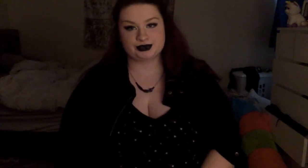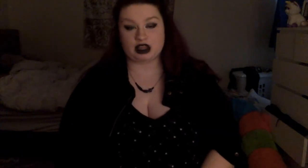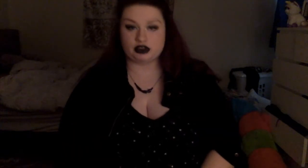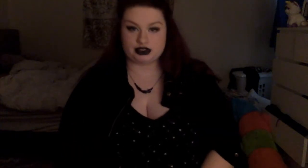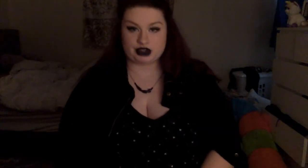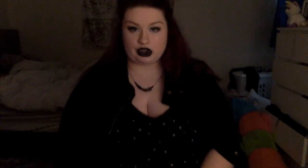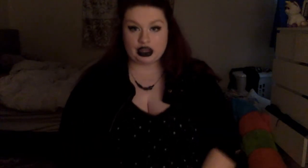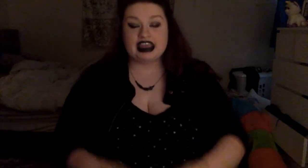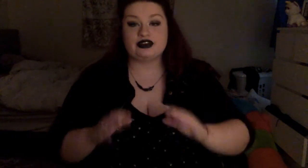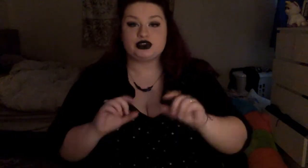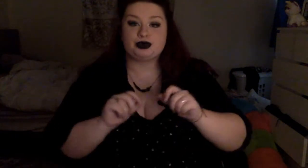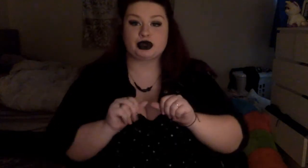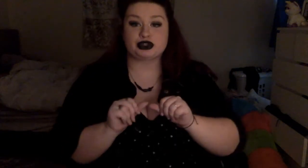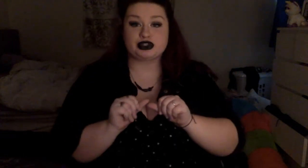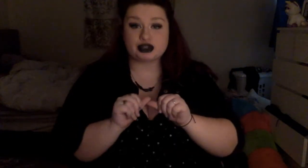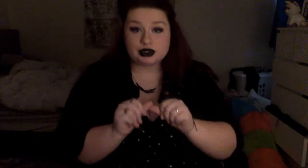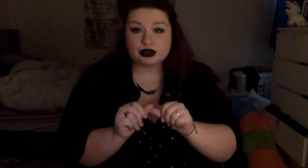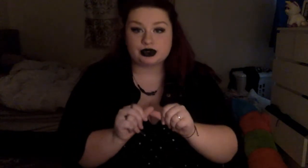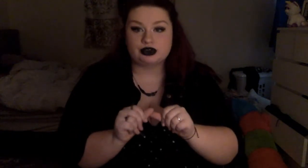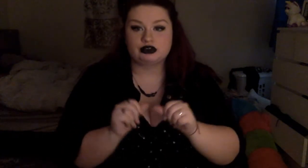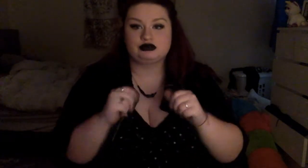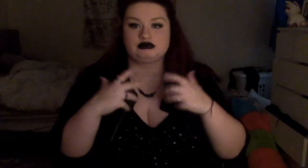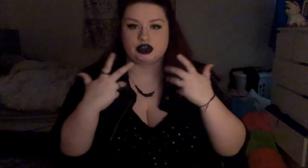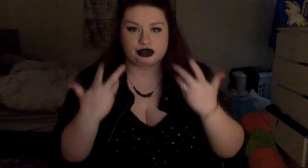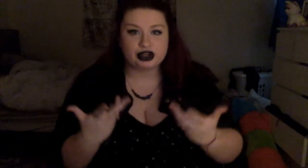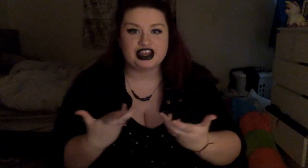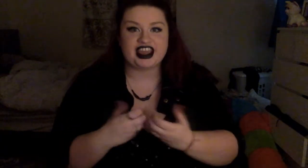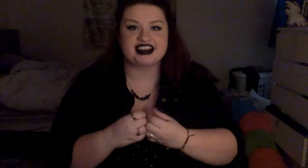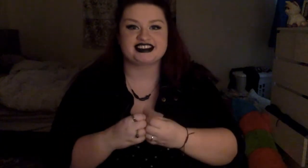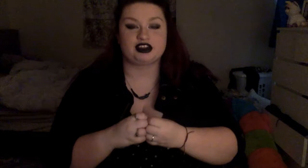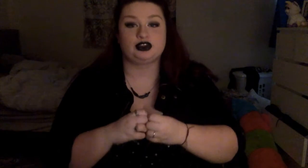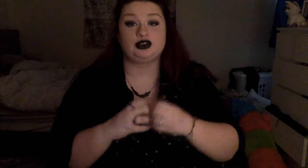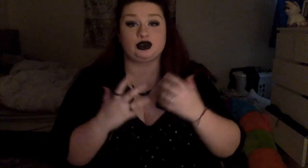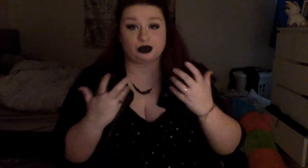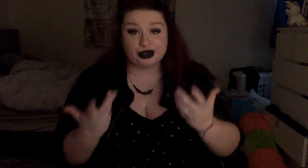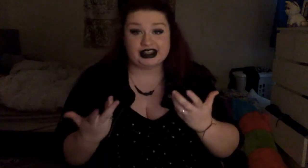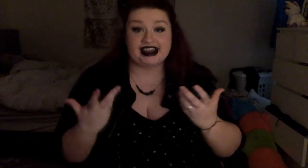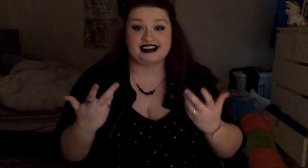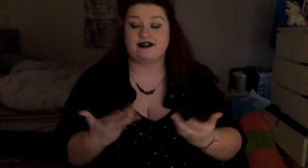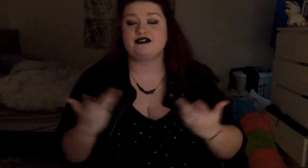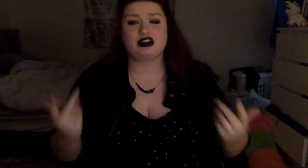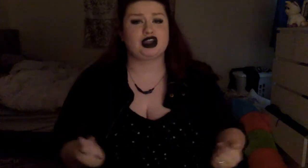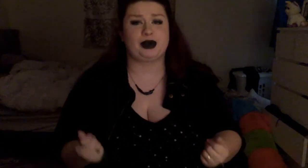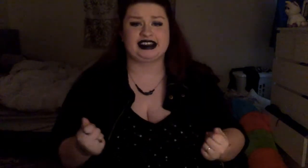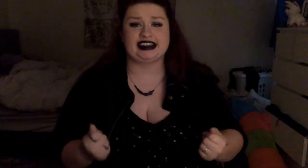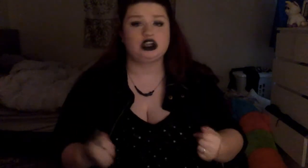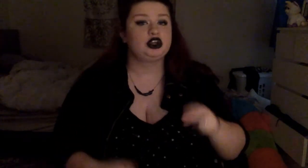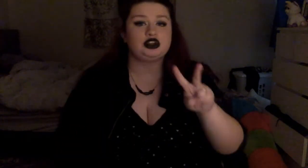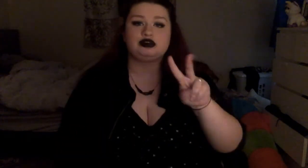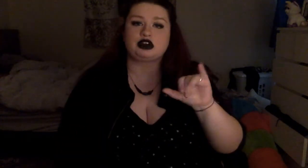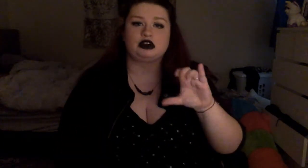English is hard. If you do pursue, learning ASL, you'll realize very quickly you don't